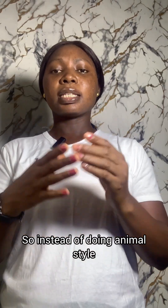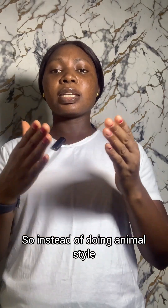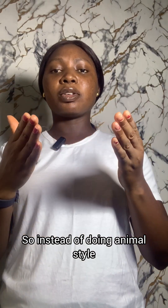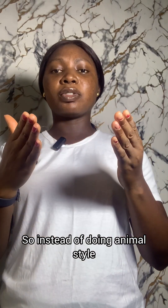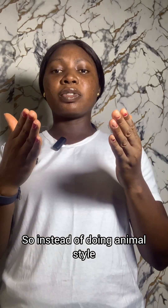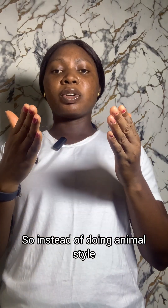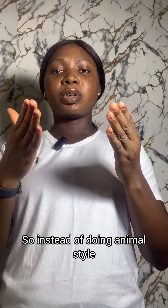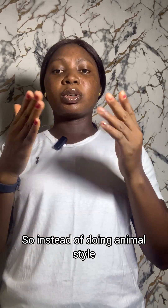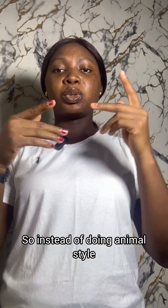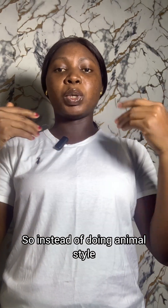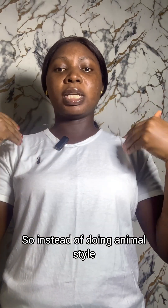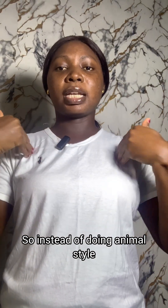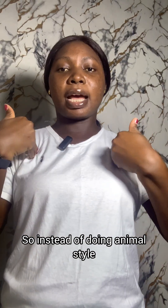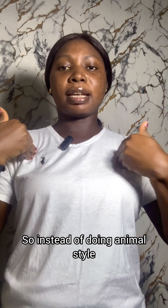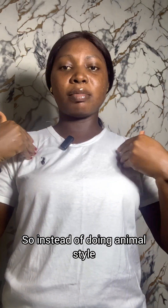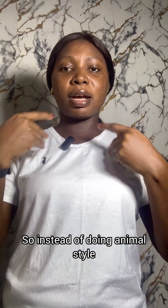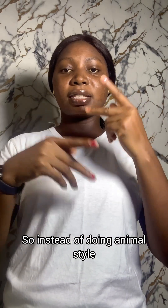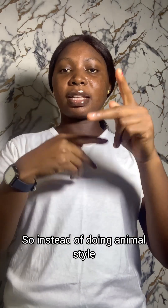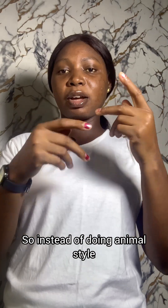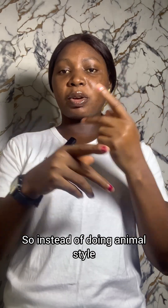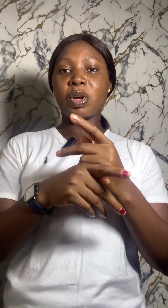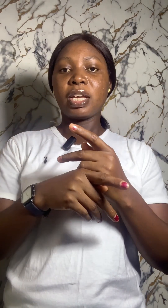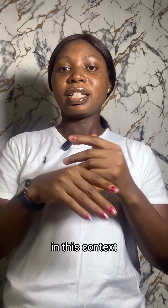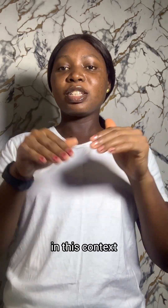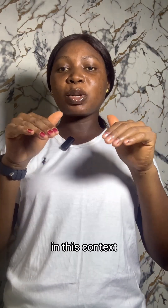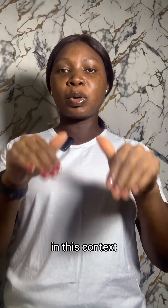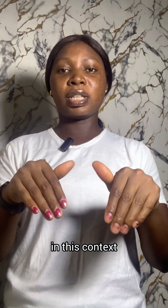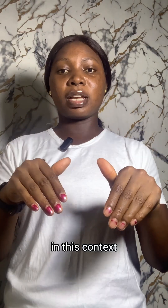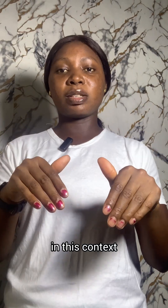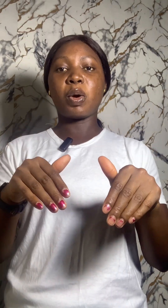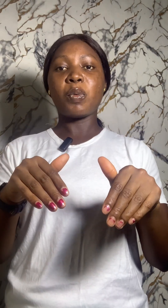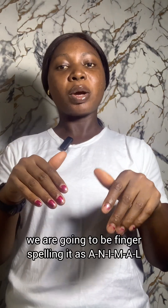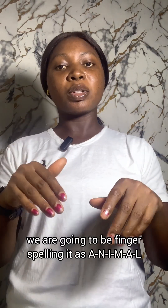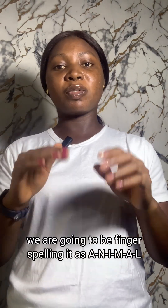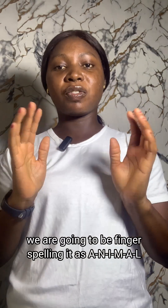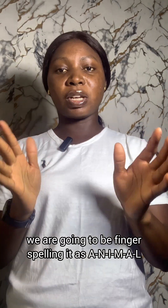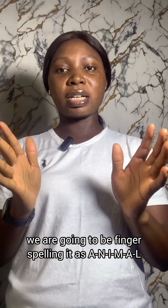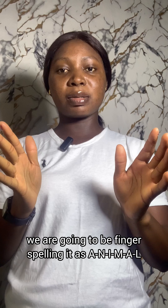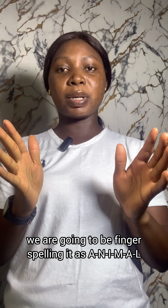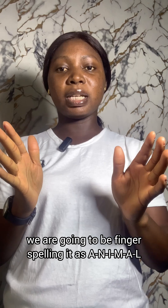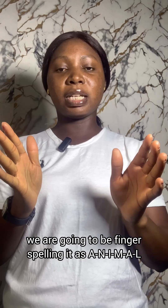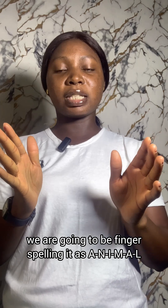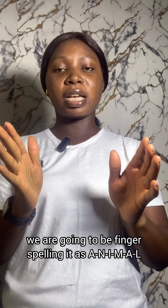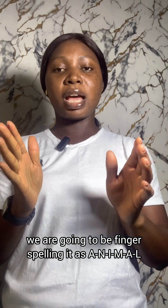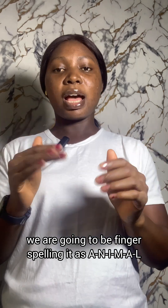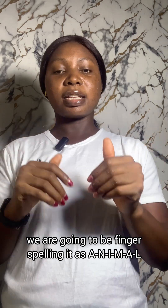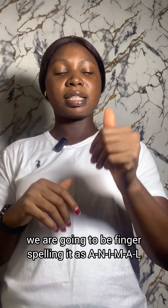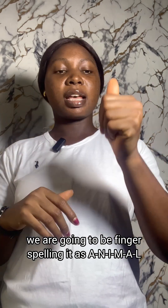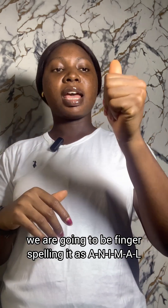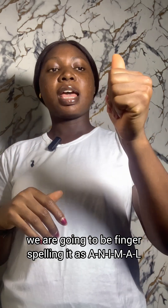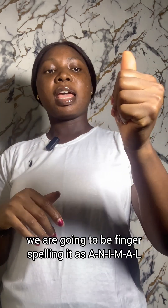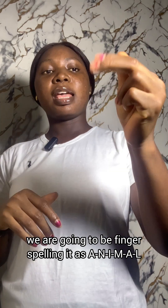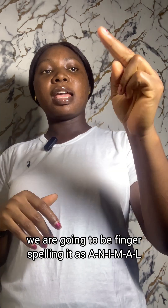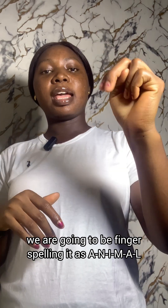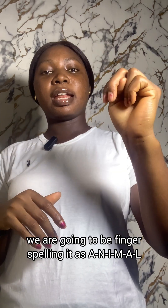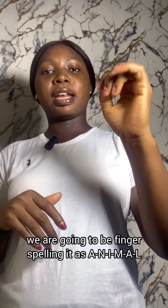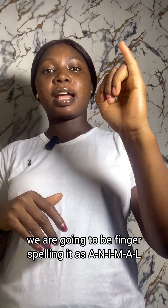of doing animal style, in this context, we are going to be finger spelling it as ANIMAL